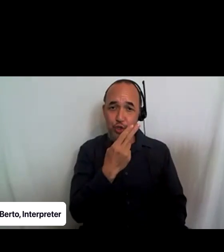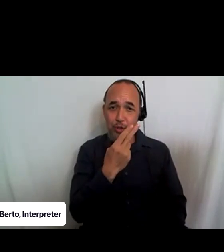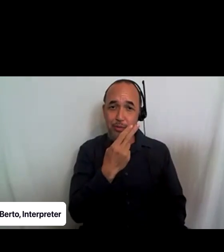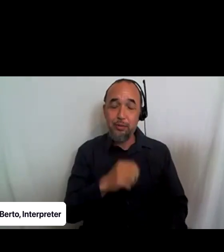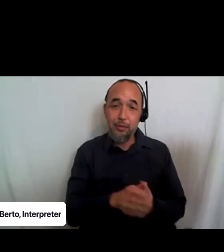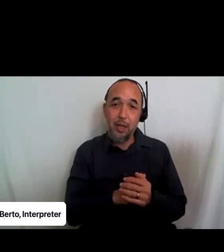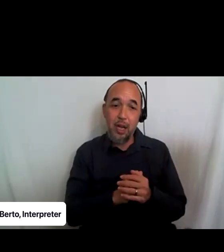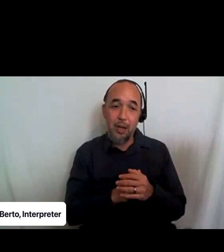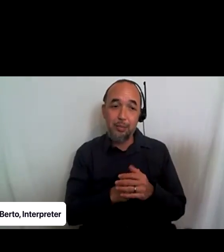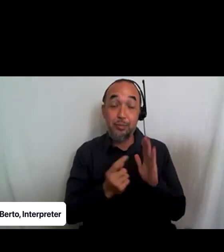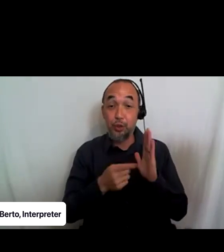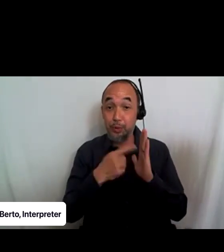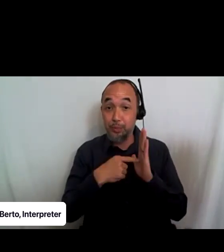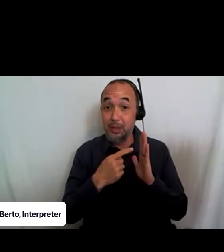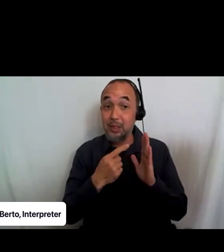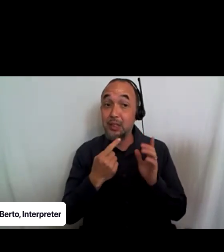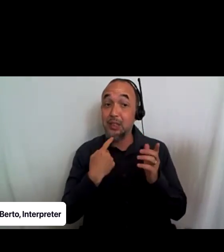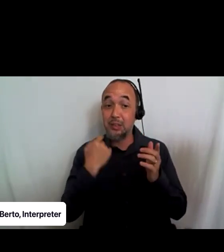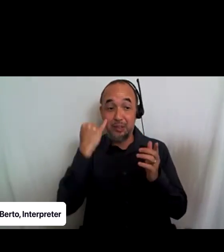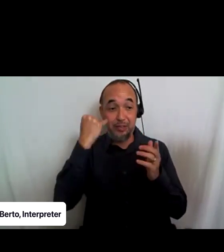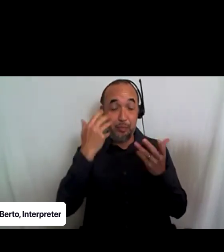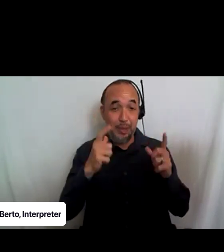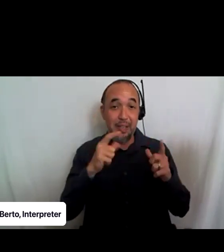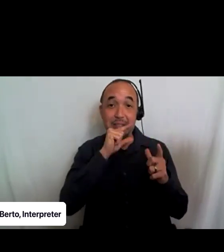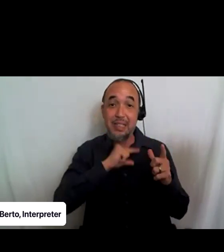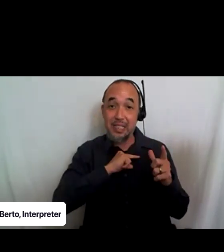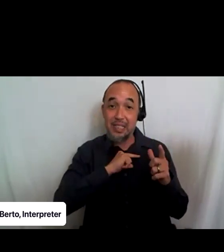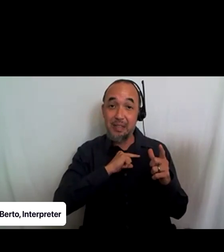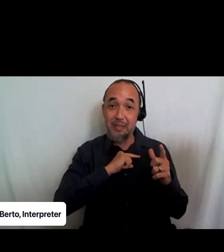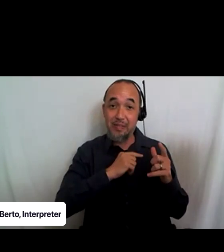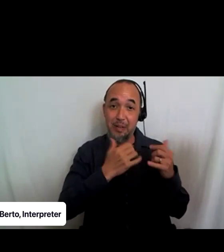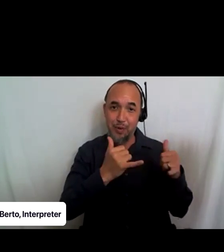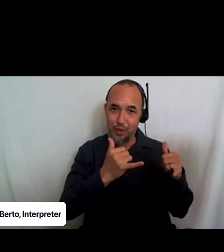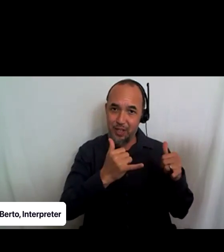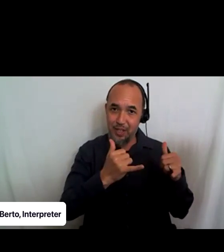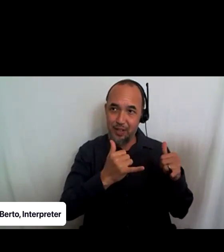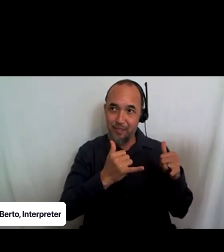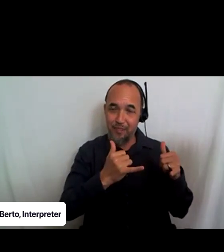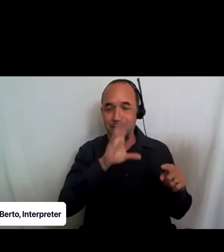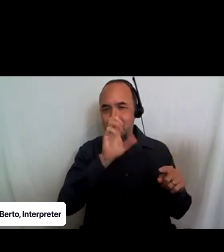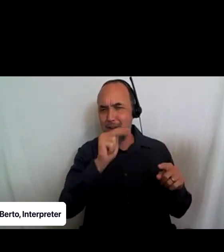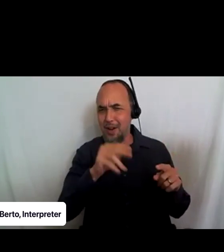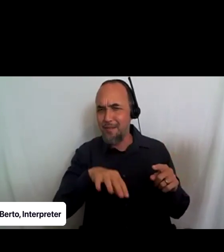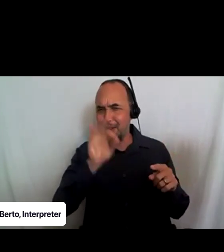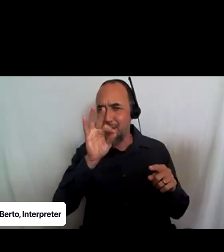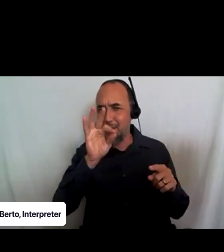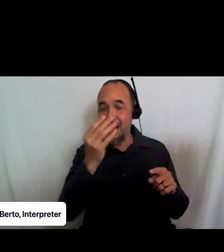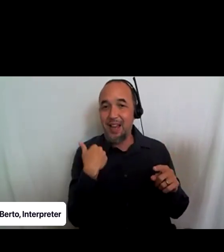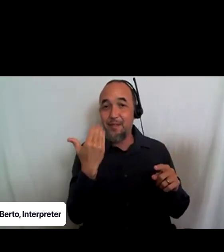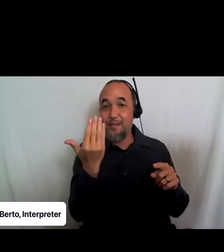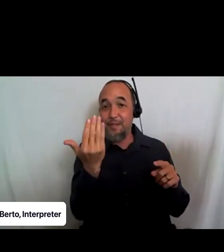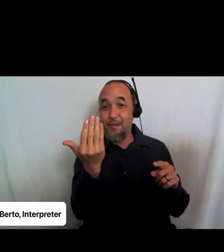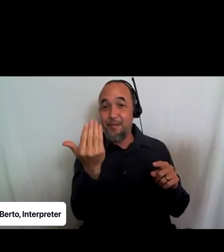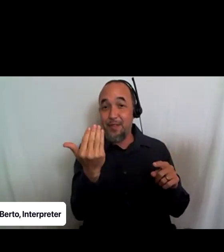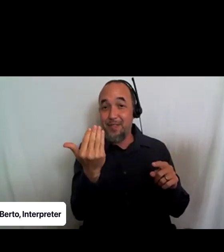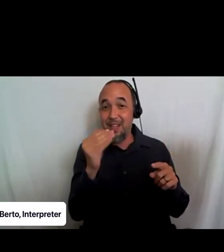at Reese's in New Zealand when Con found out there was 15 cups of cheese in there. I did half breadcrumbs, half